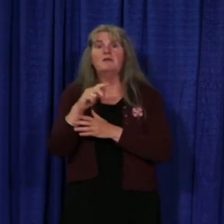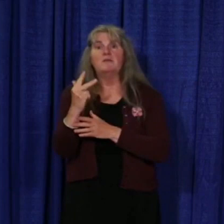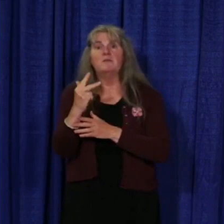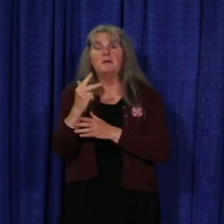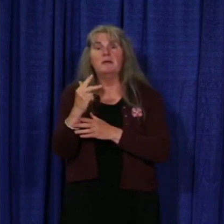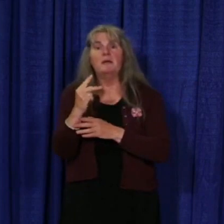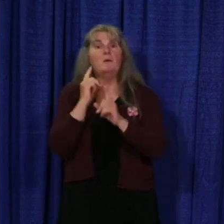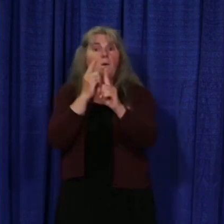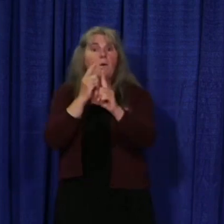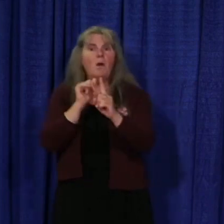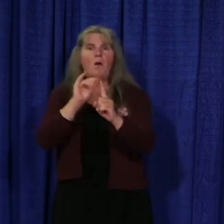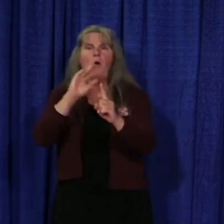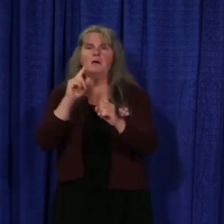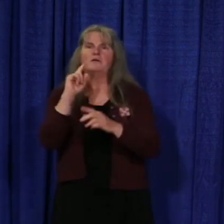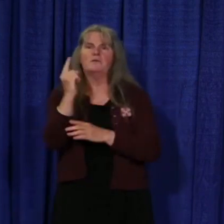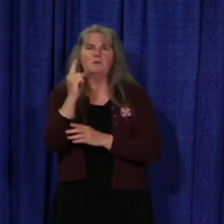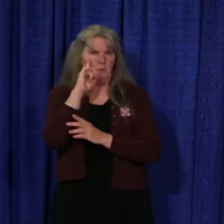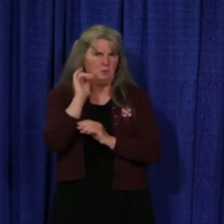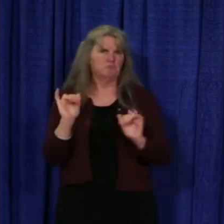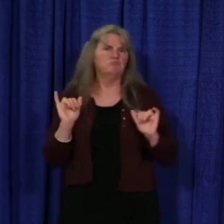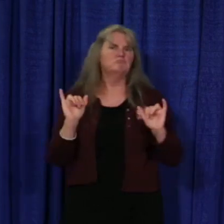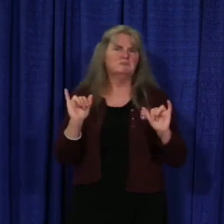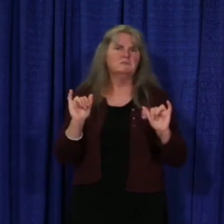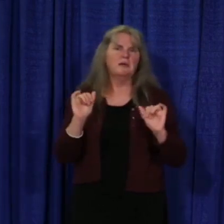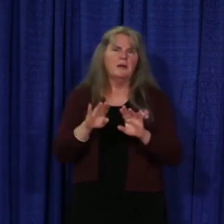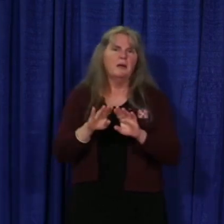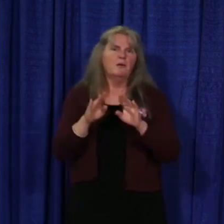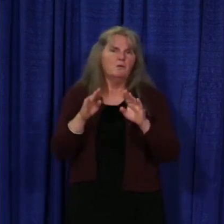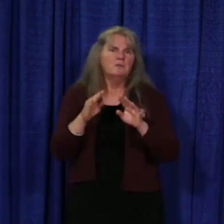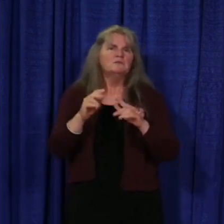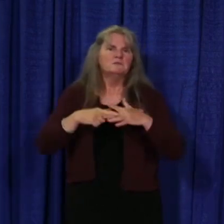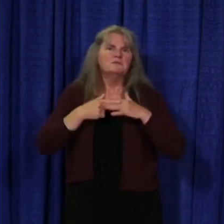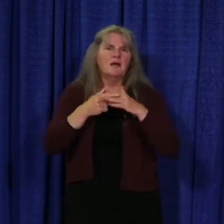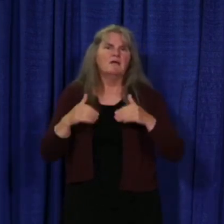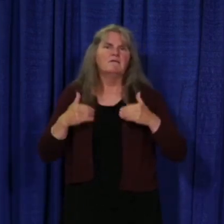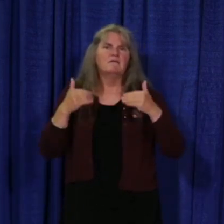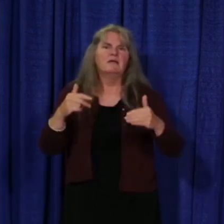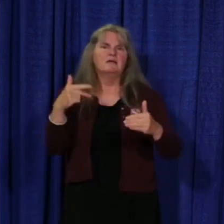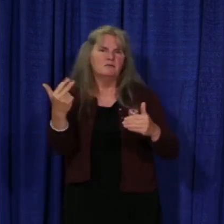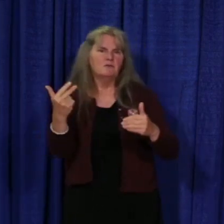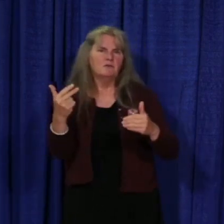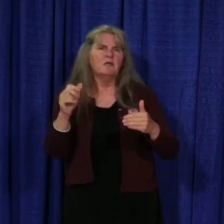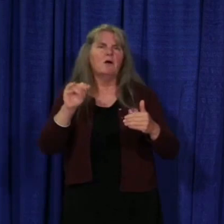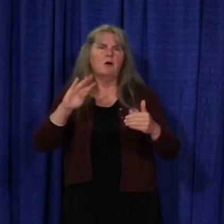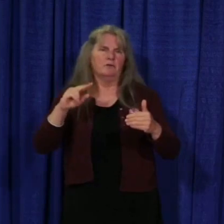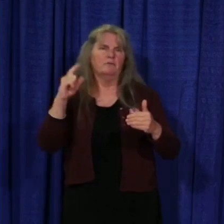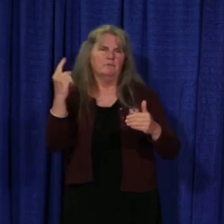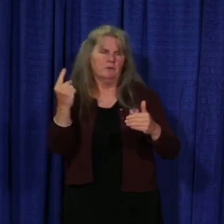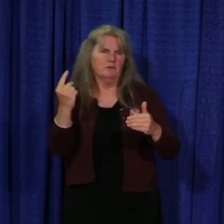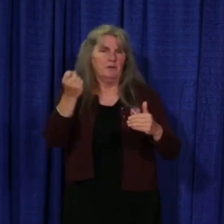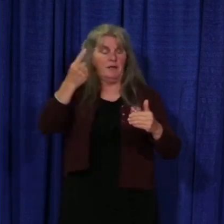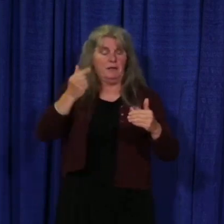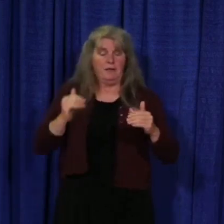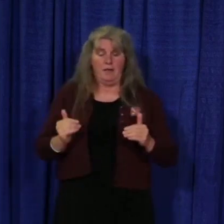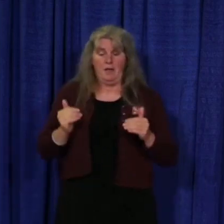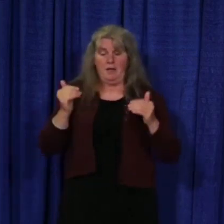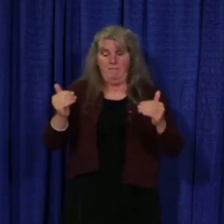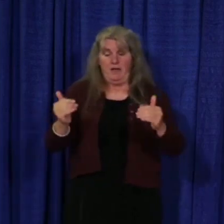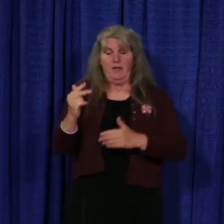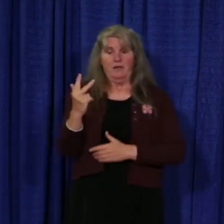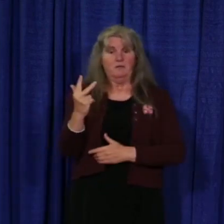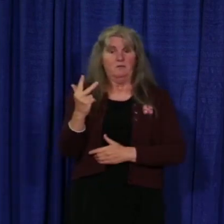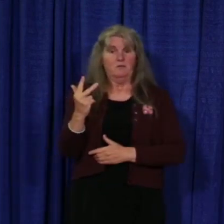August 1st, and I believe we're still on track for that. However, phase 3 will be a long